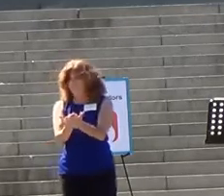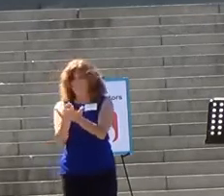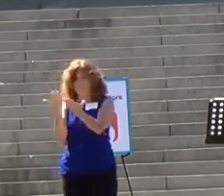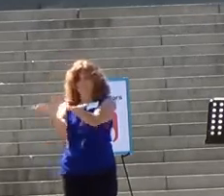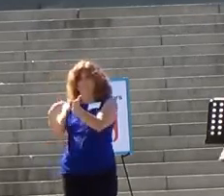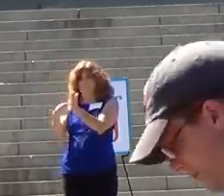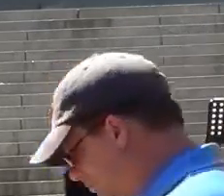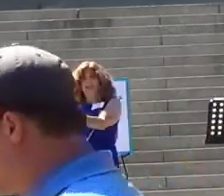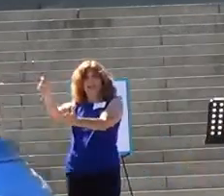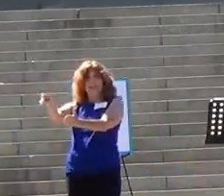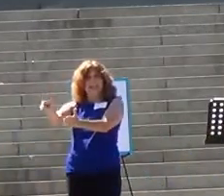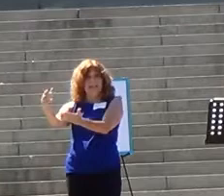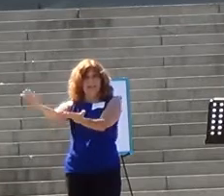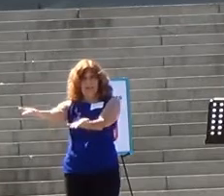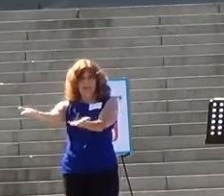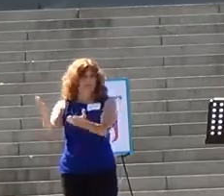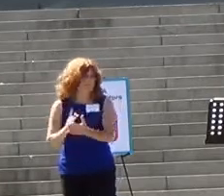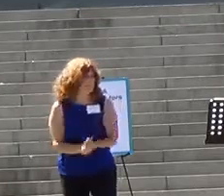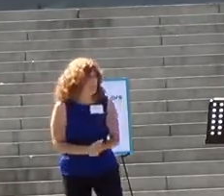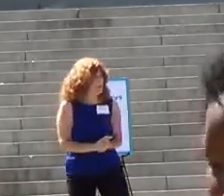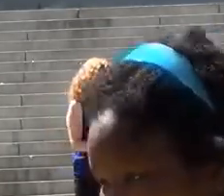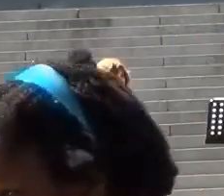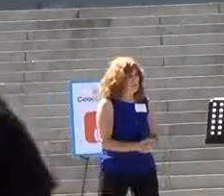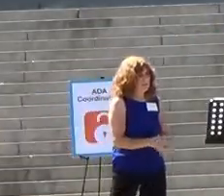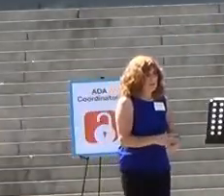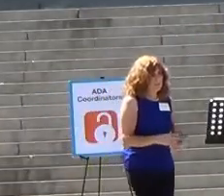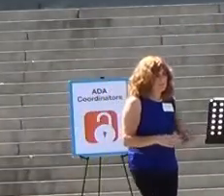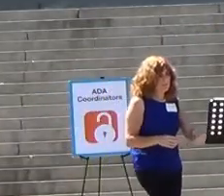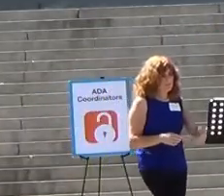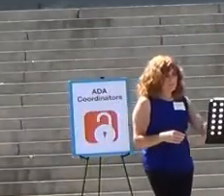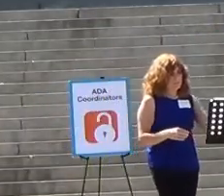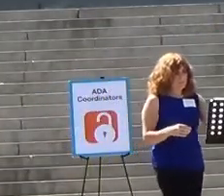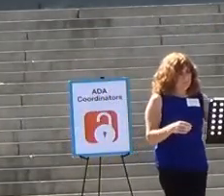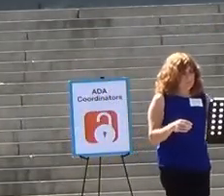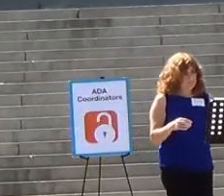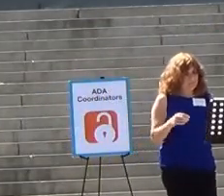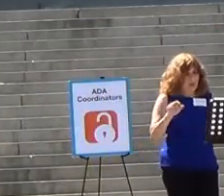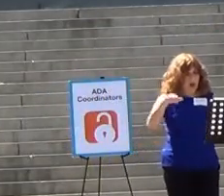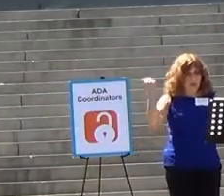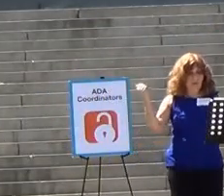patients. That shows there is a need.